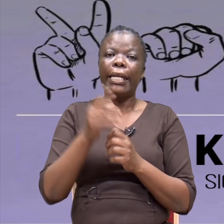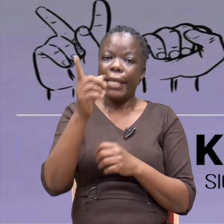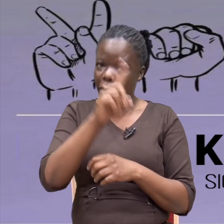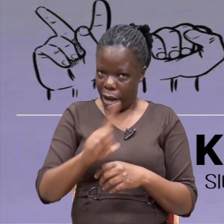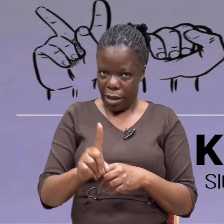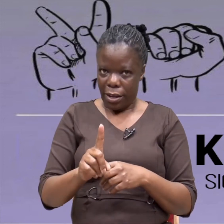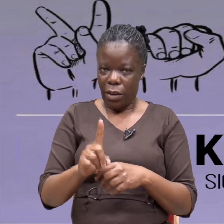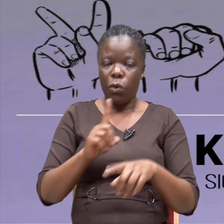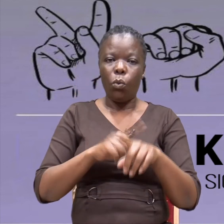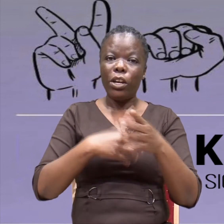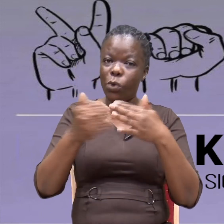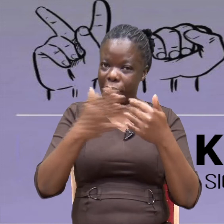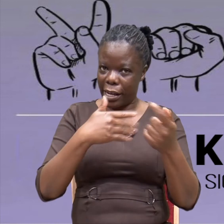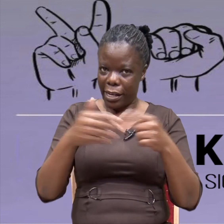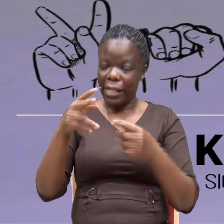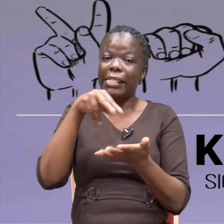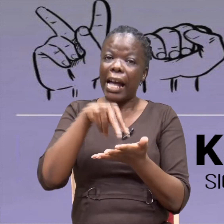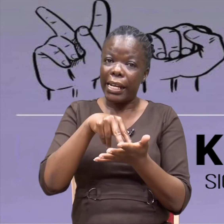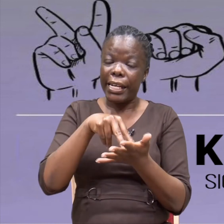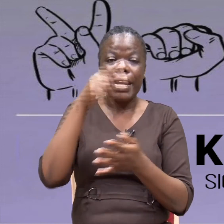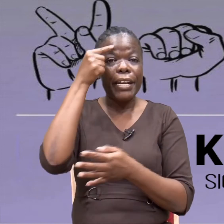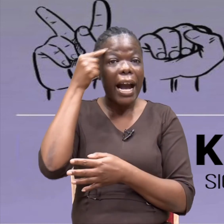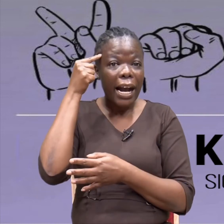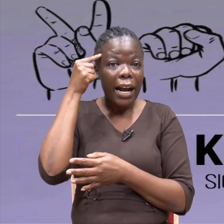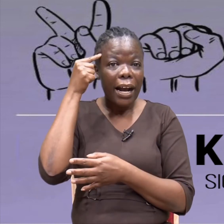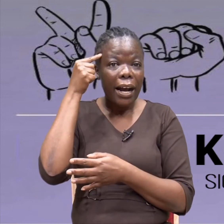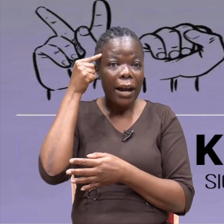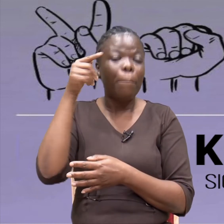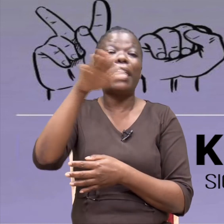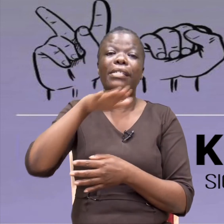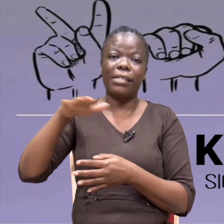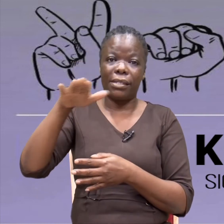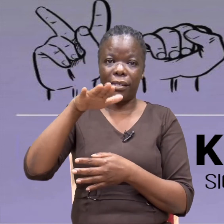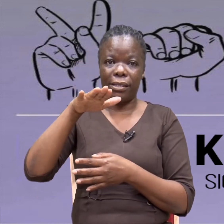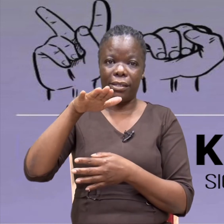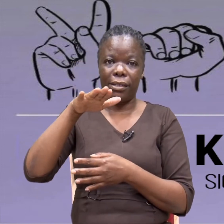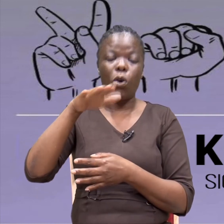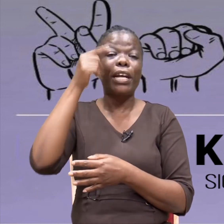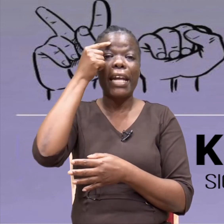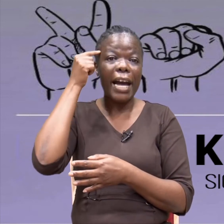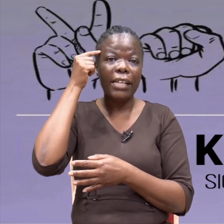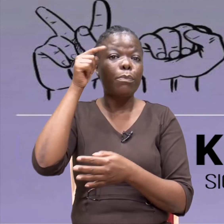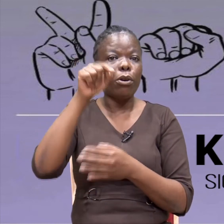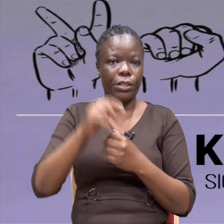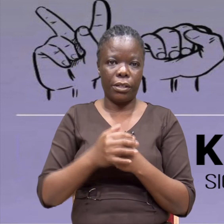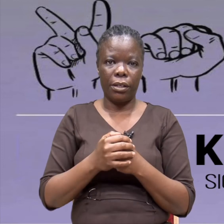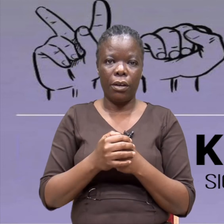Never, when you are signing, stand in a dark place or in a dark spot.